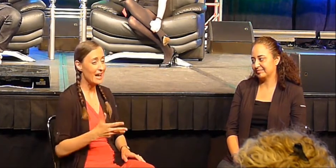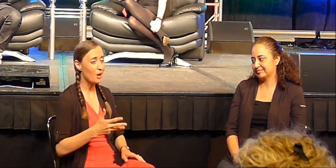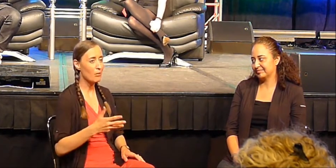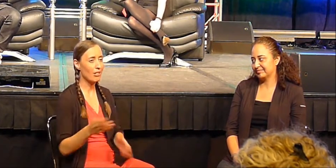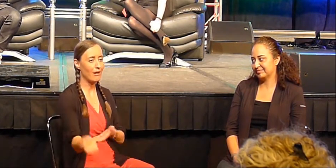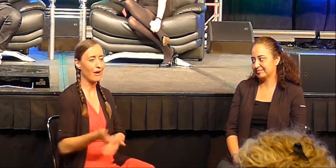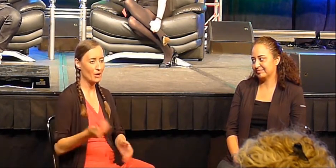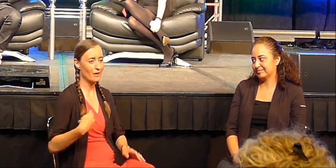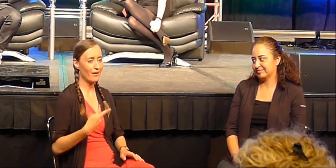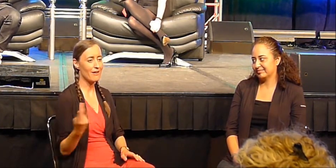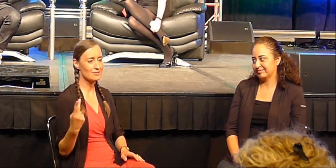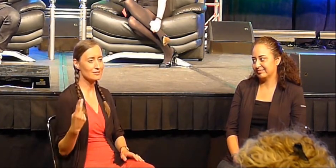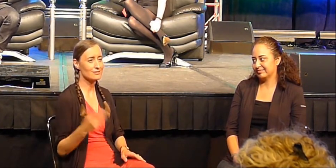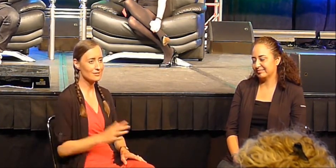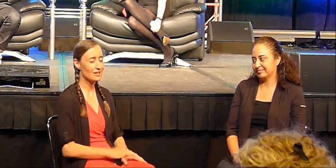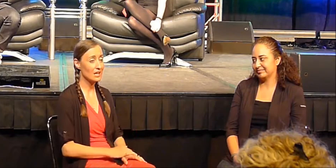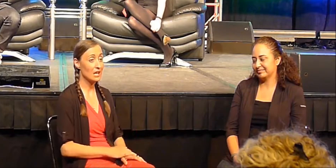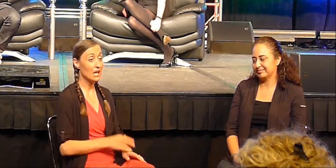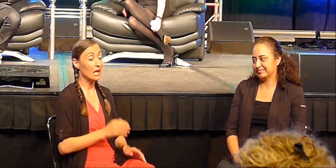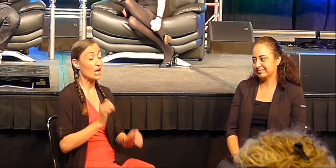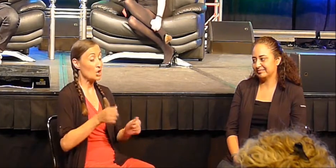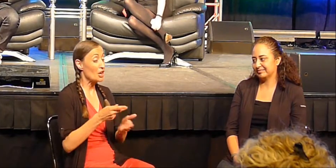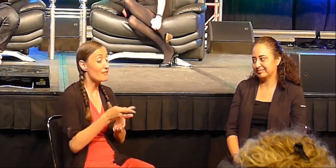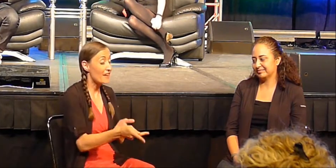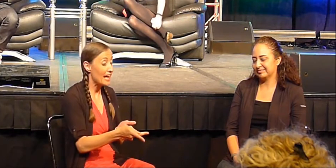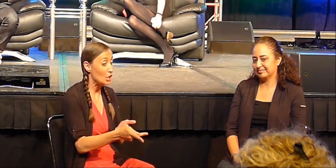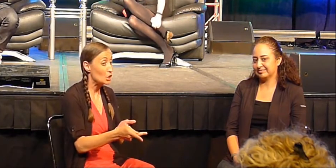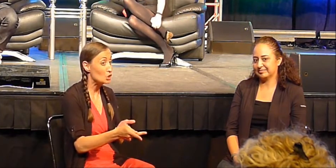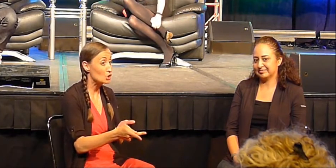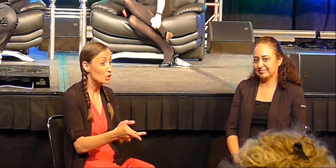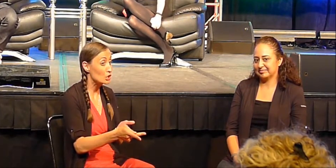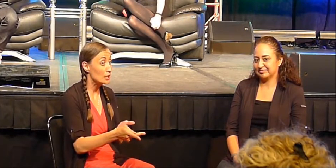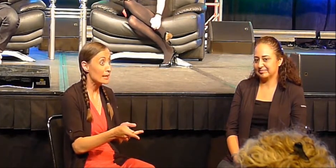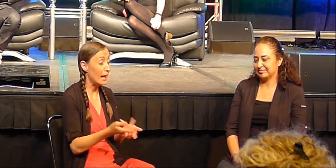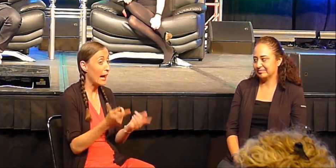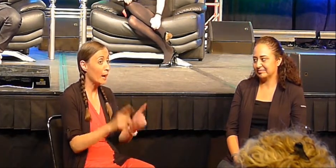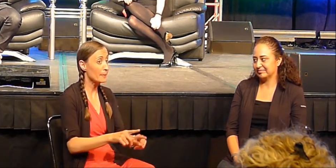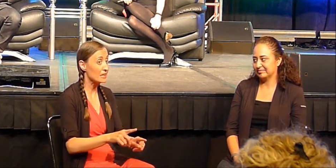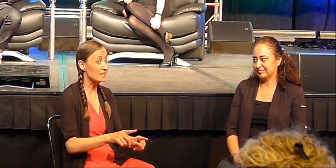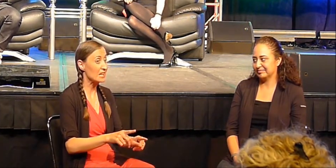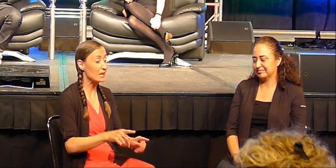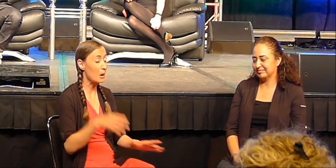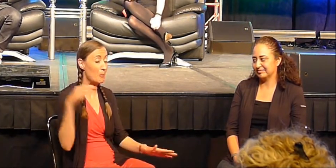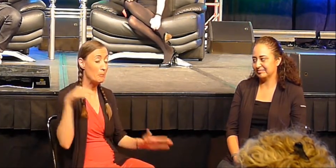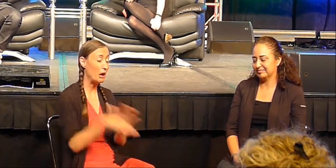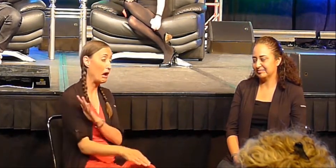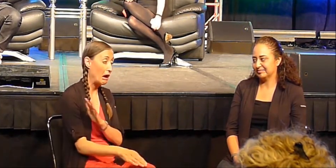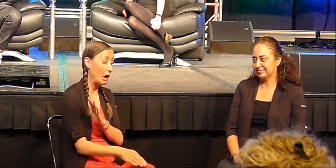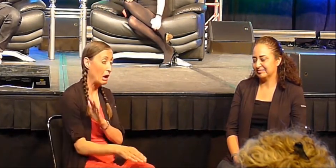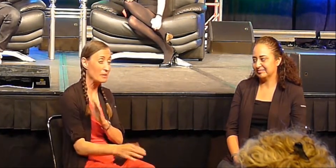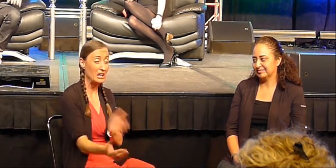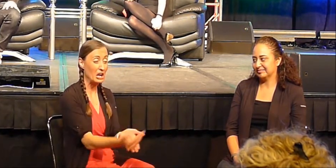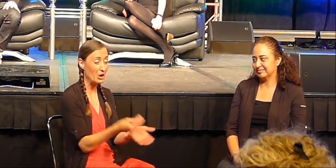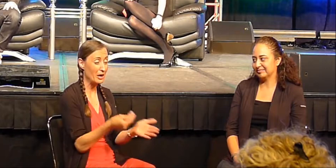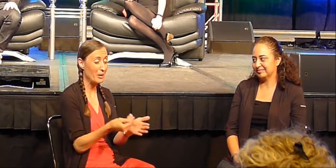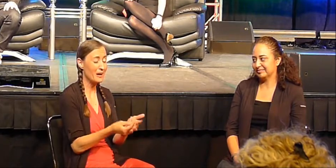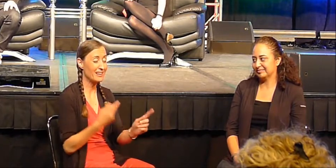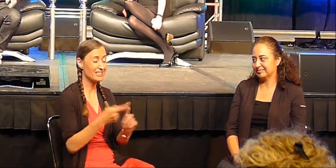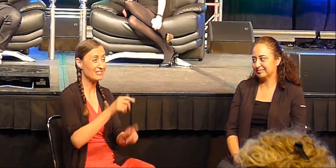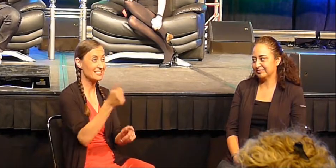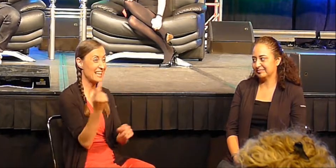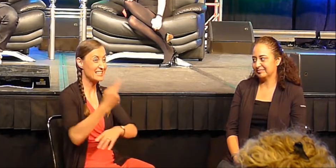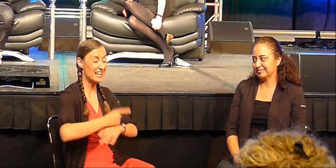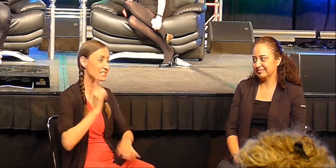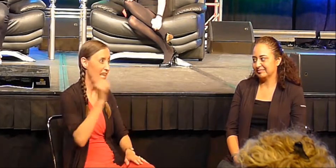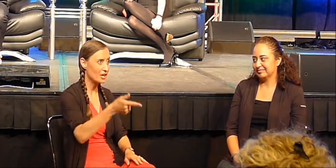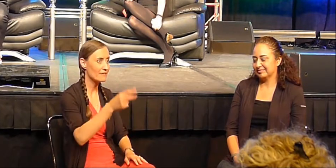it could have failed terribly, which it did when the movie came out. It just bombed terribly. It didn't make its money until 10 years later in DVD